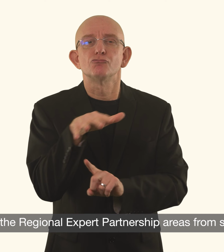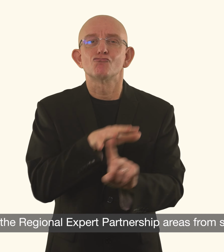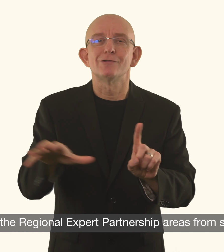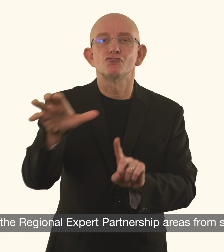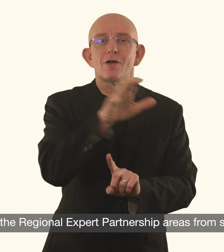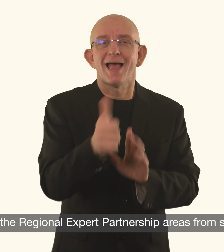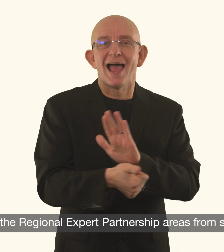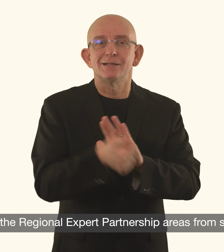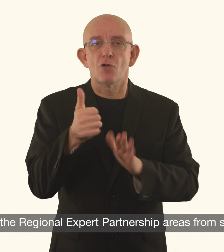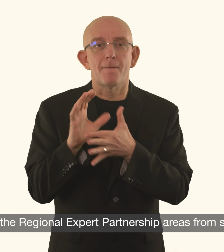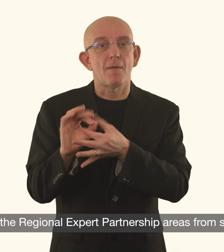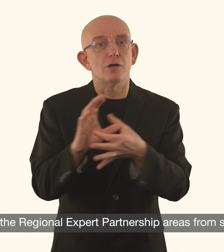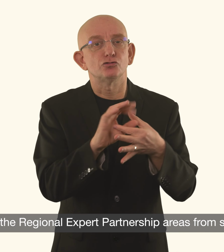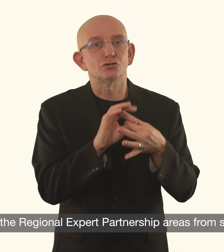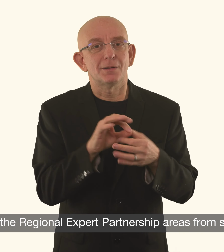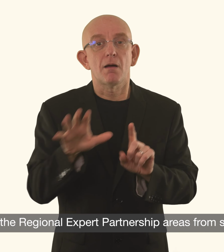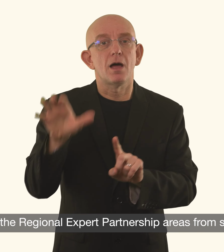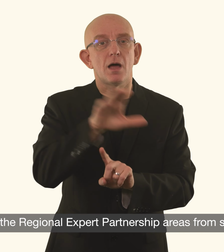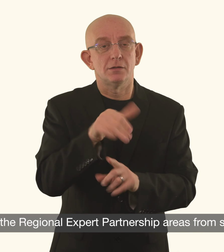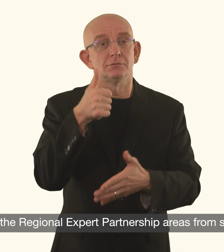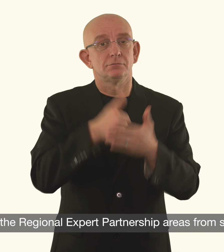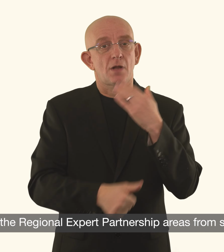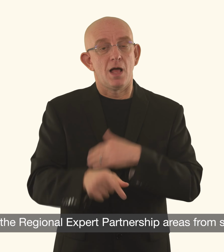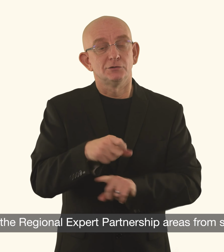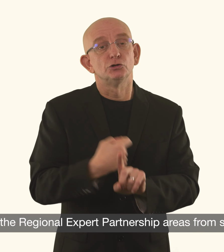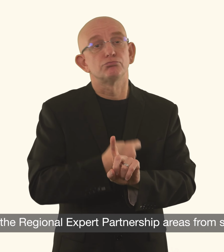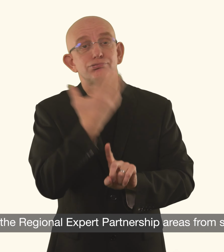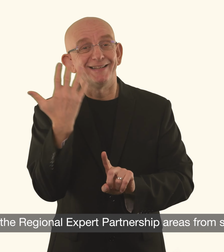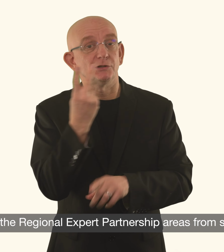Starting with the regional expert partnership areas from spring 2023.